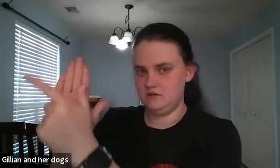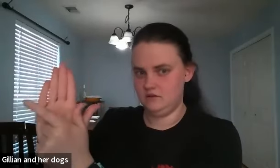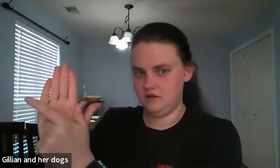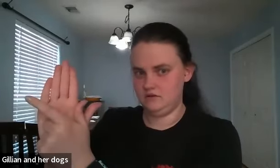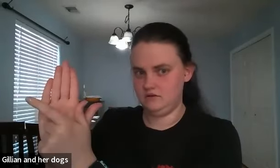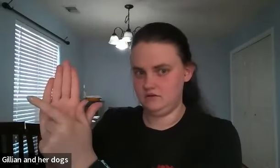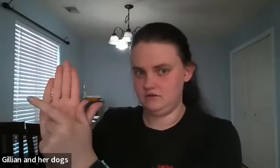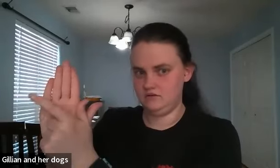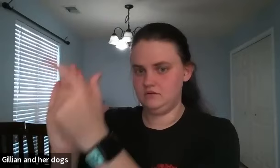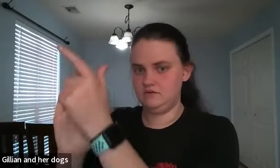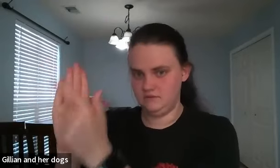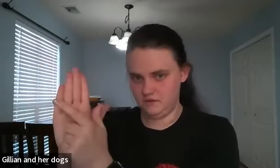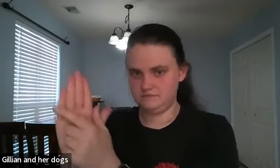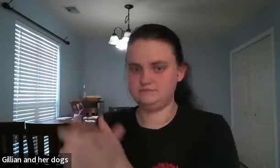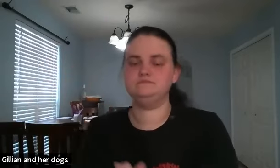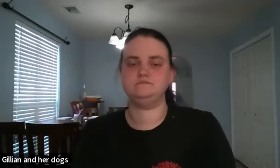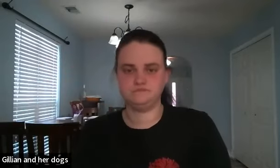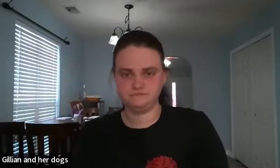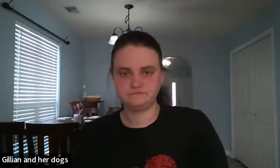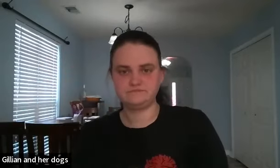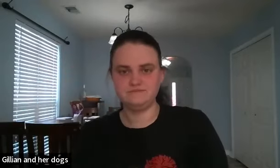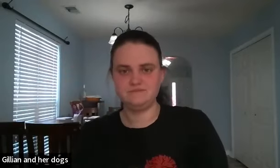Law, law. Mm-hmm.